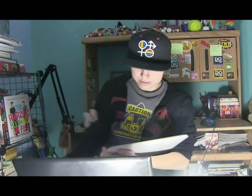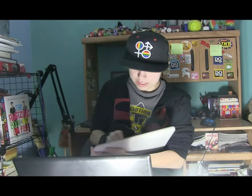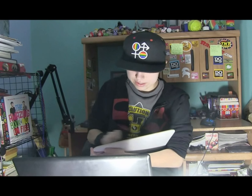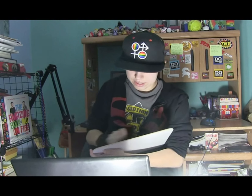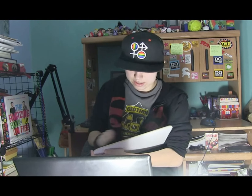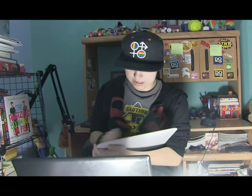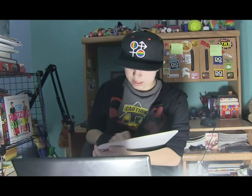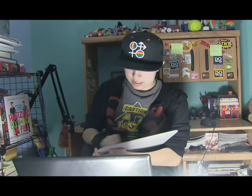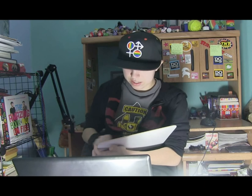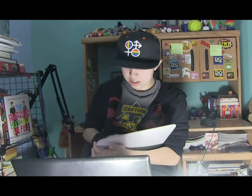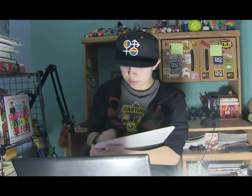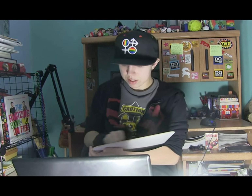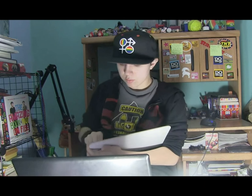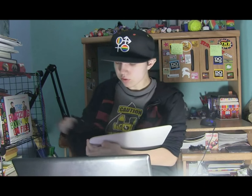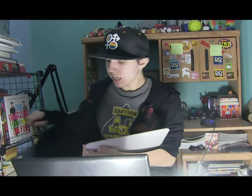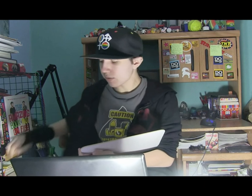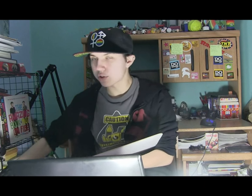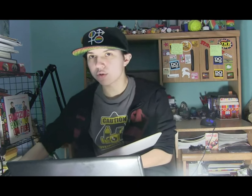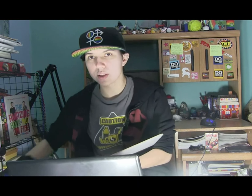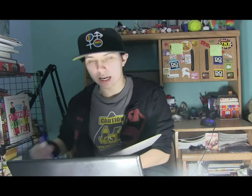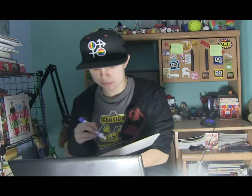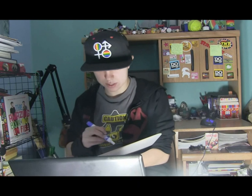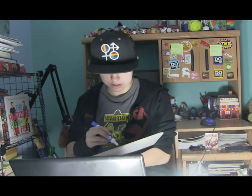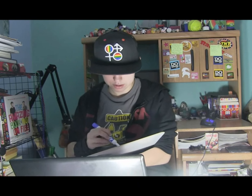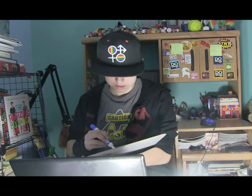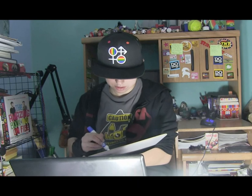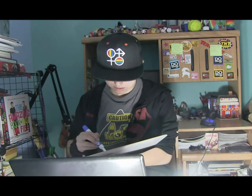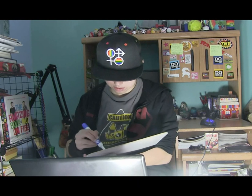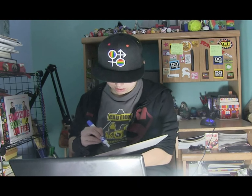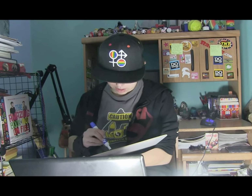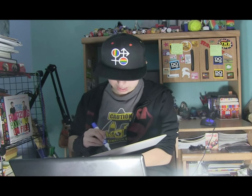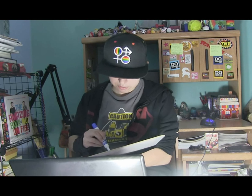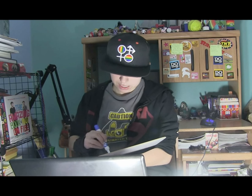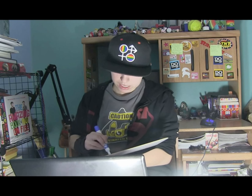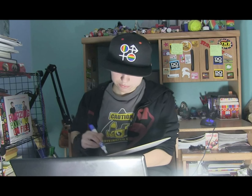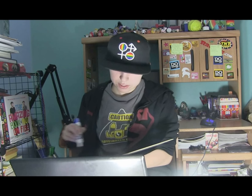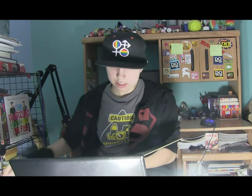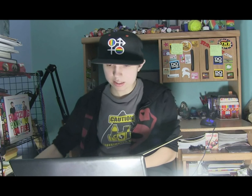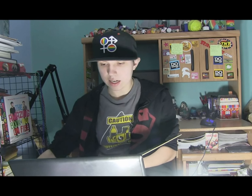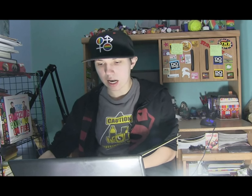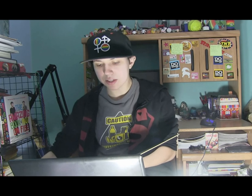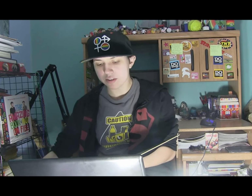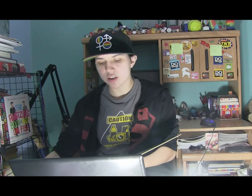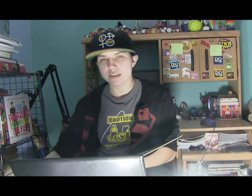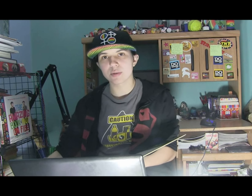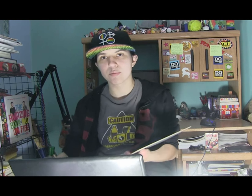Alright, continuing, we only have 2 left. And if I feel like it, I might teach you guys some numbers